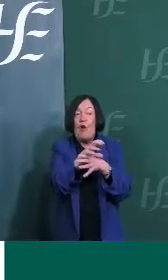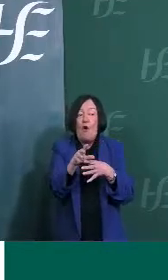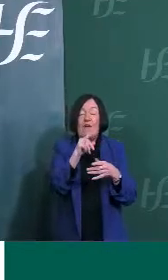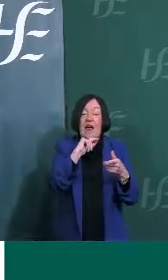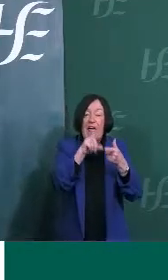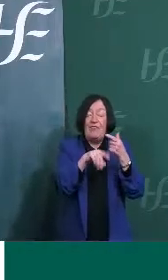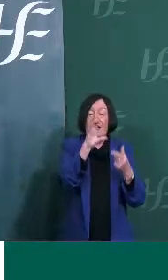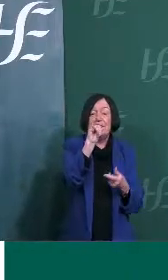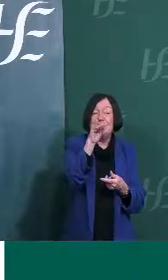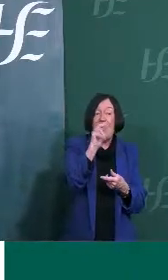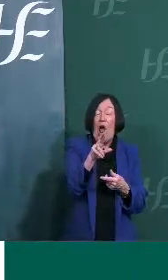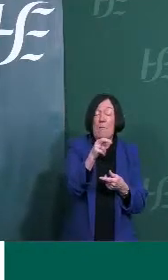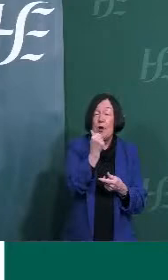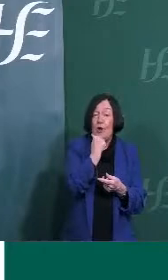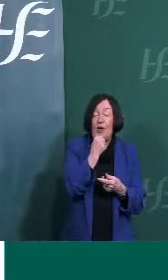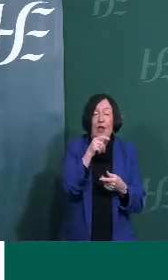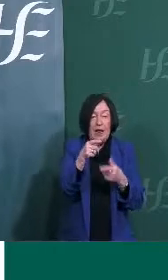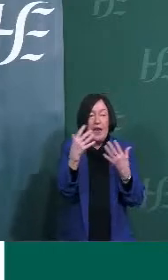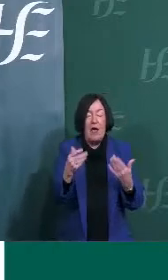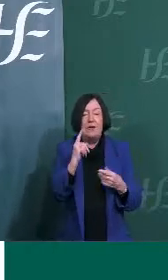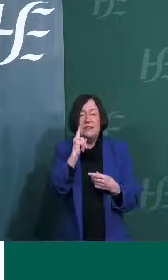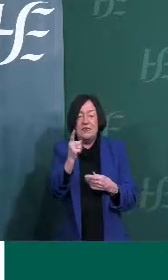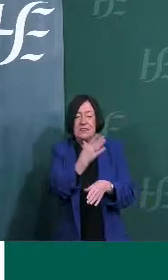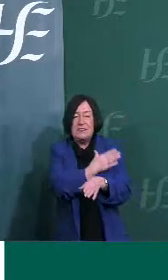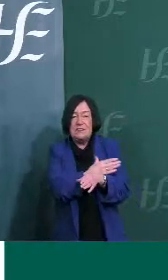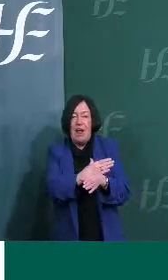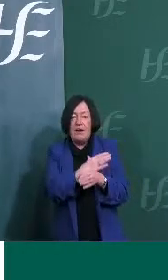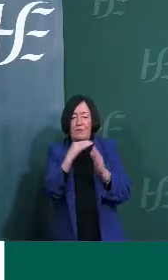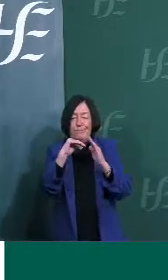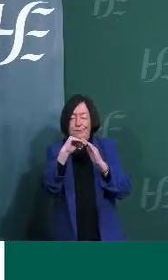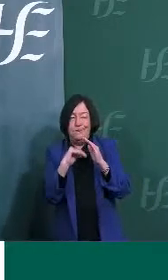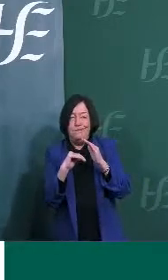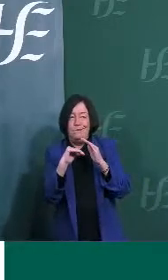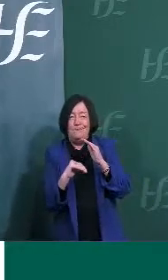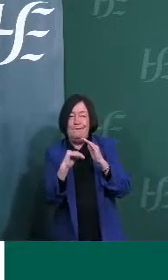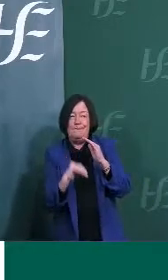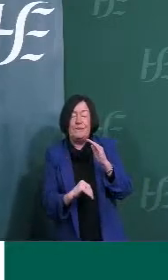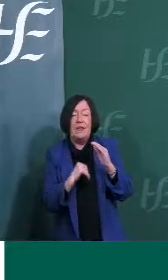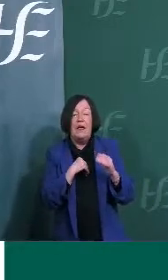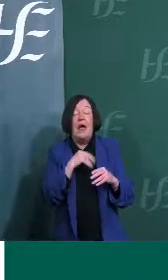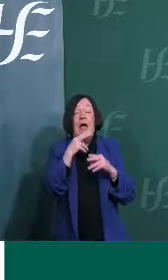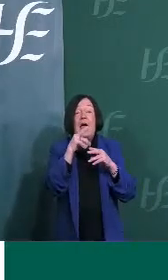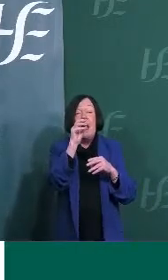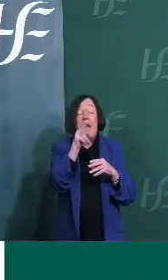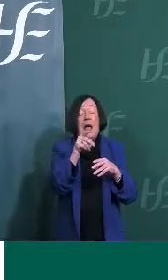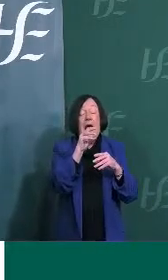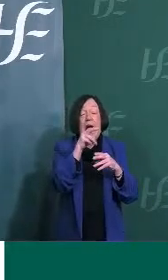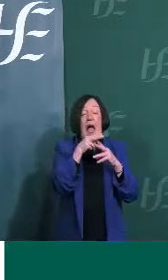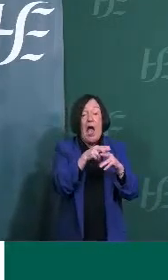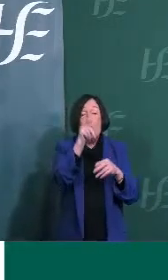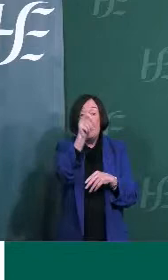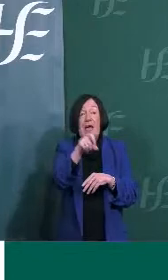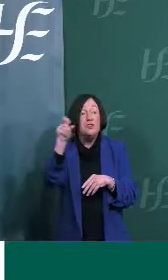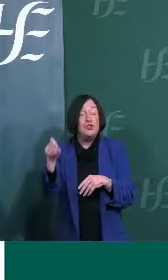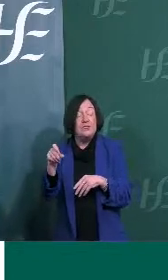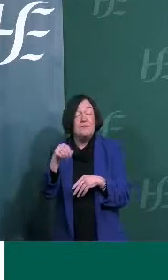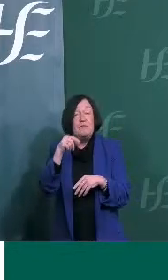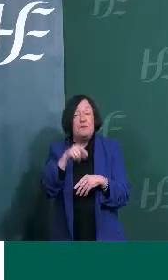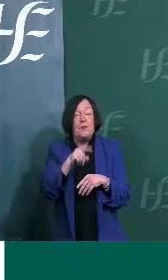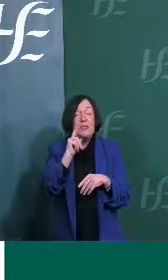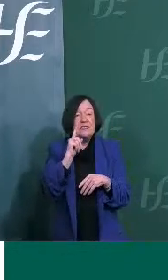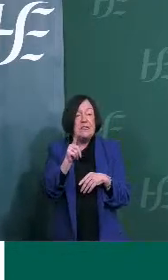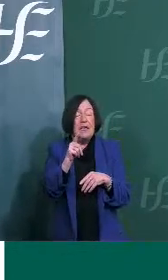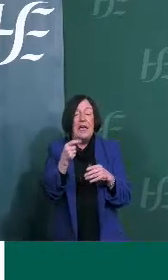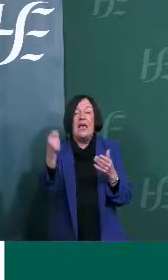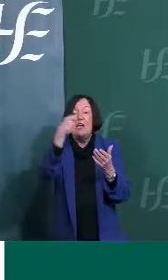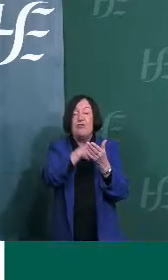attack. So at least now we have seen it start to turn down a bit. In terms of our outpatient, this is the biggest number. So we have